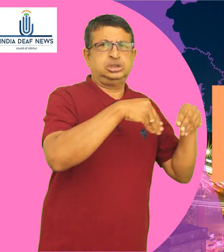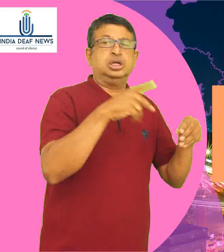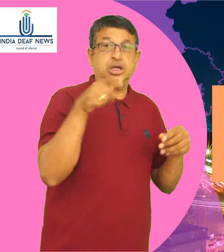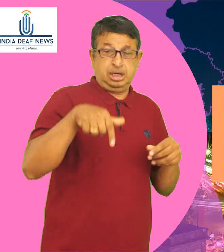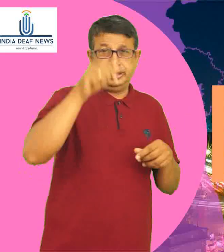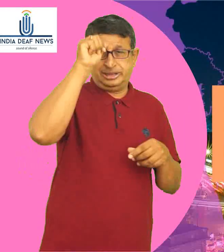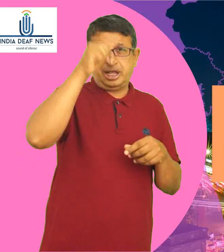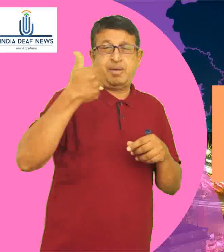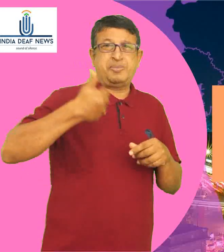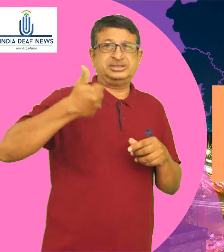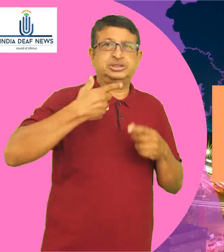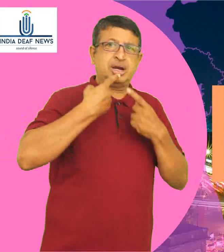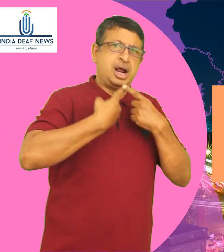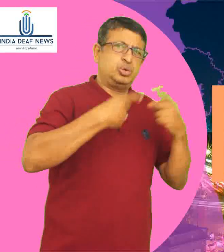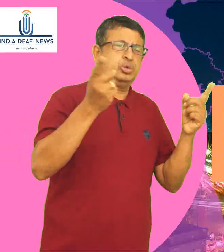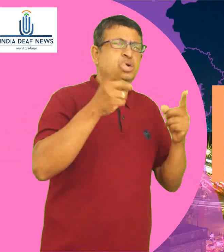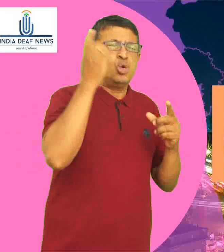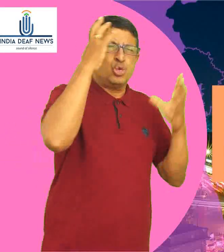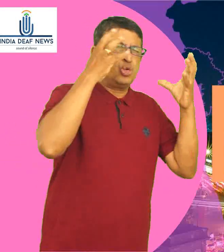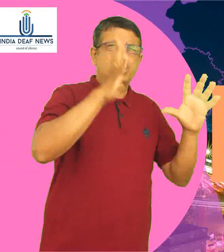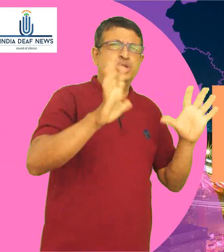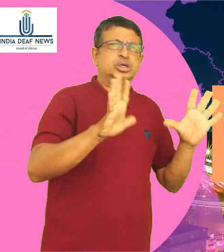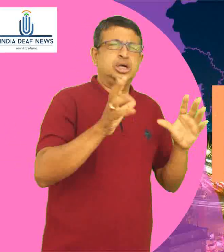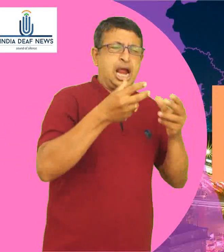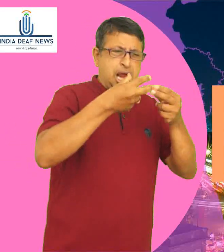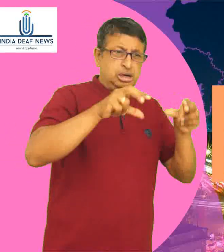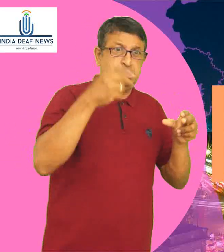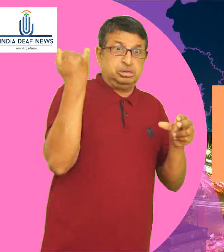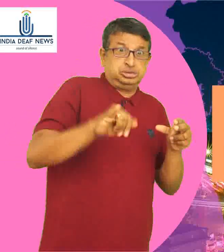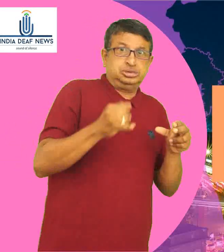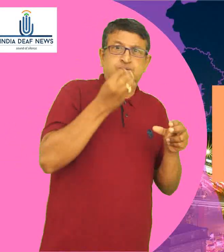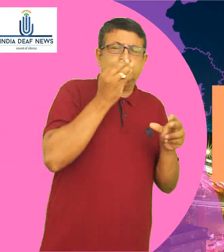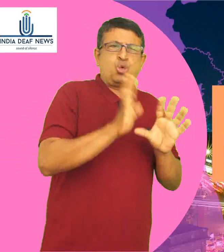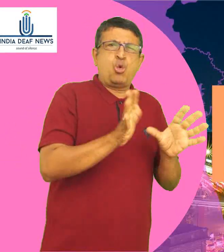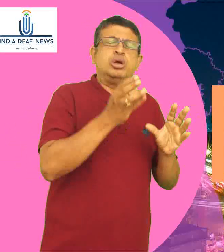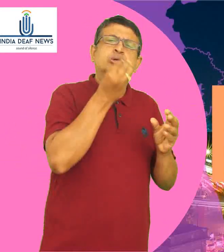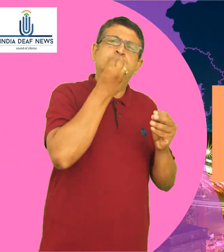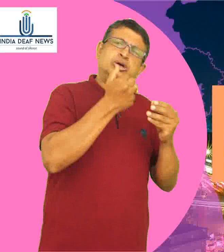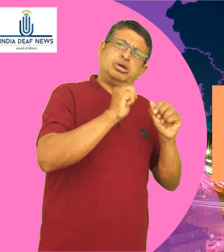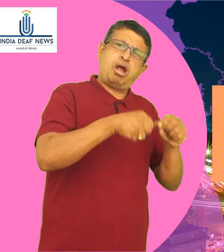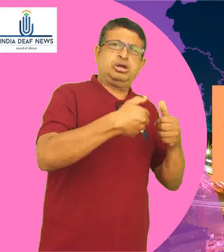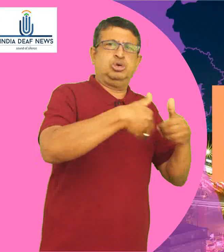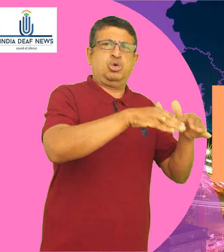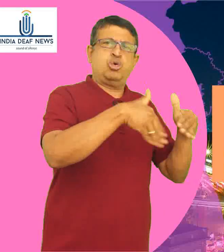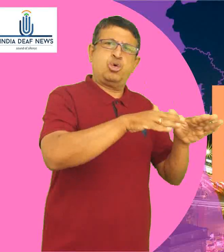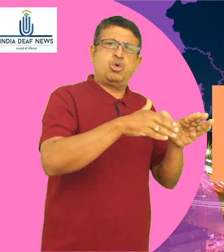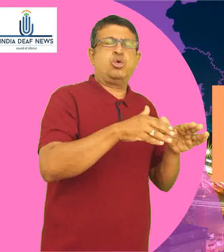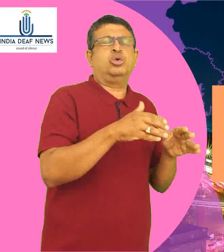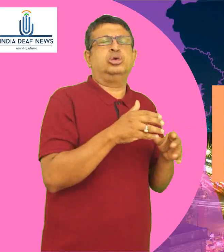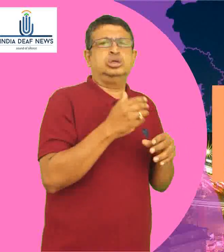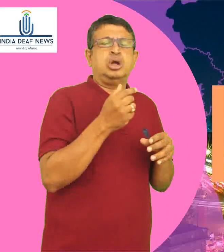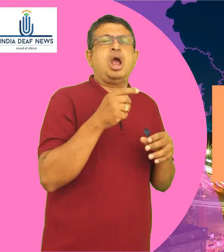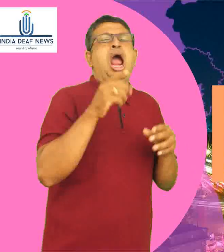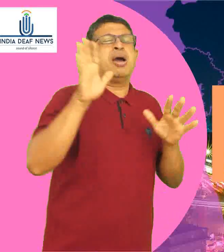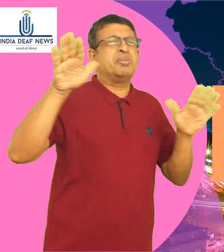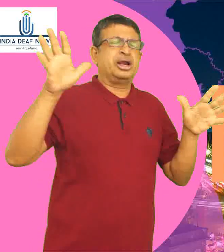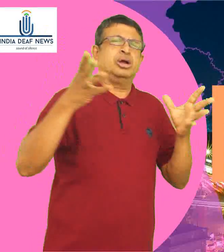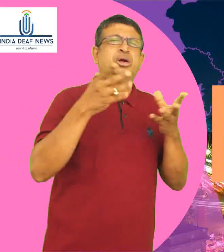Cook eggs, meat fully. Union Minister amid bird flu scare. The Union Minister for Fisheries, Animal Husbandry